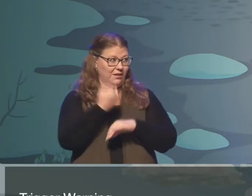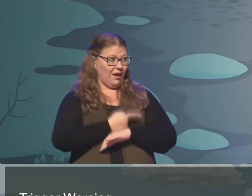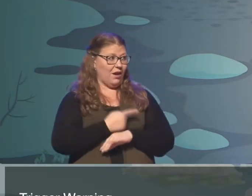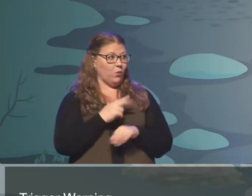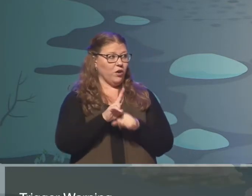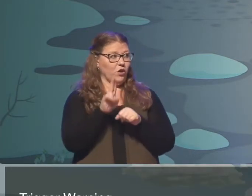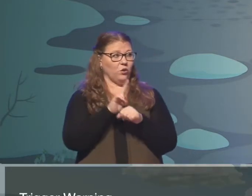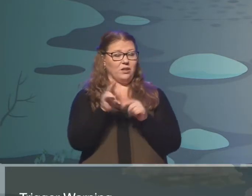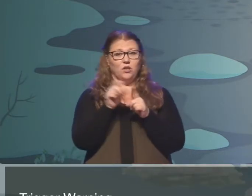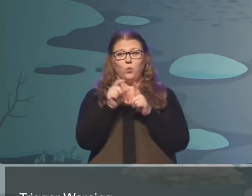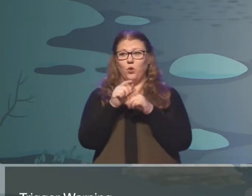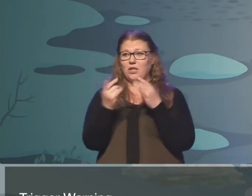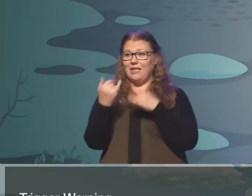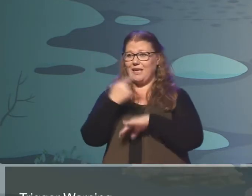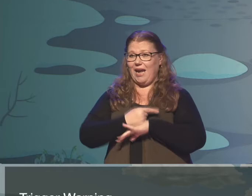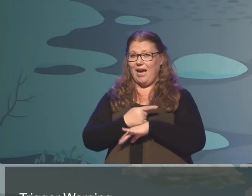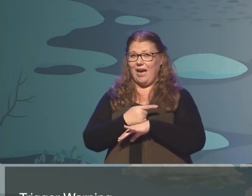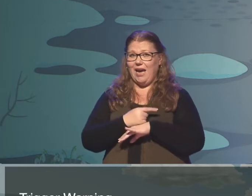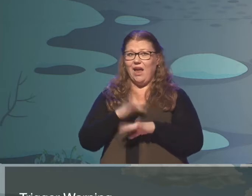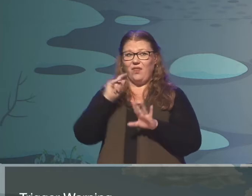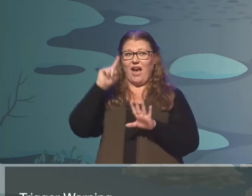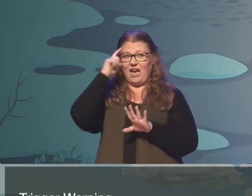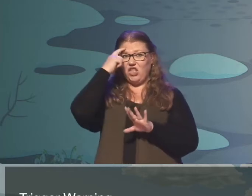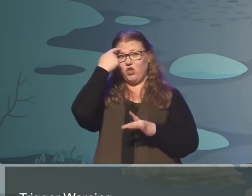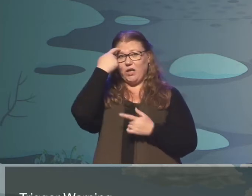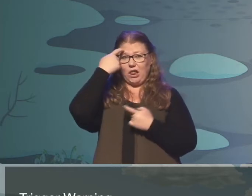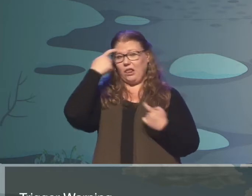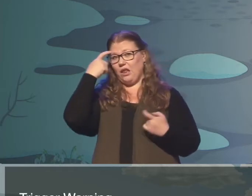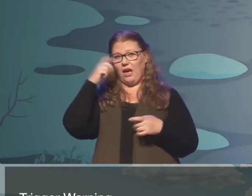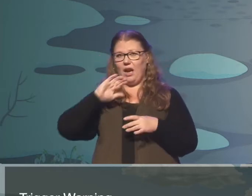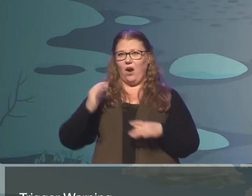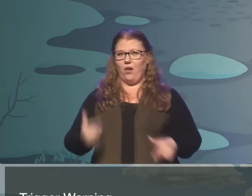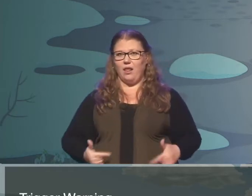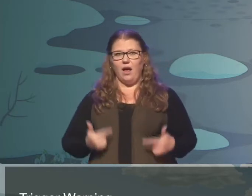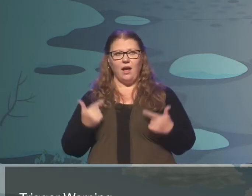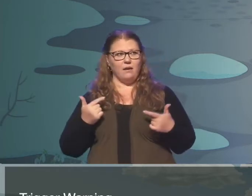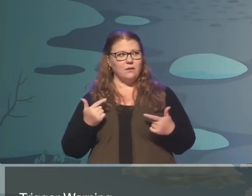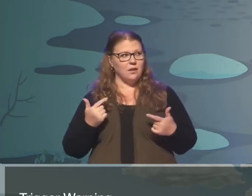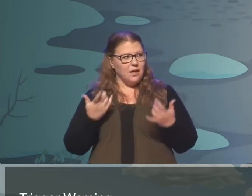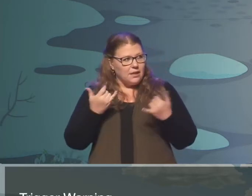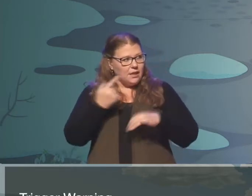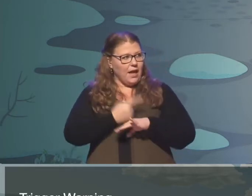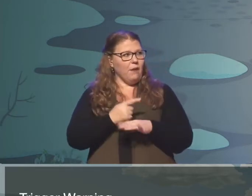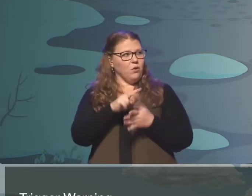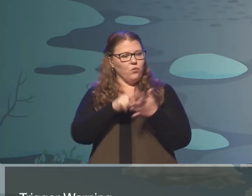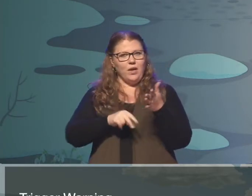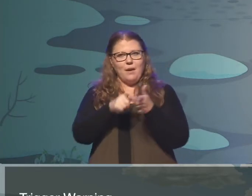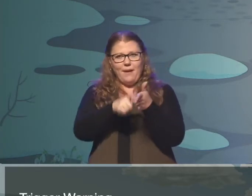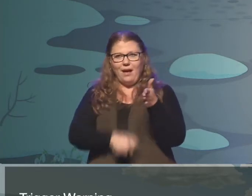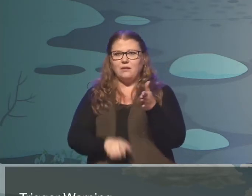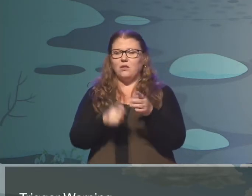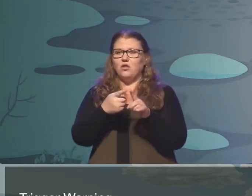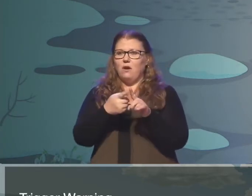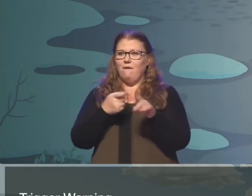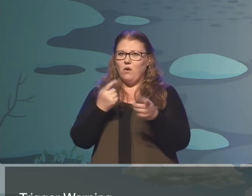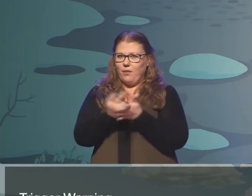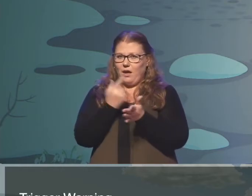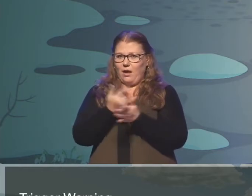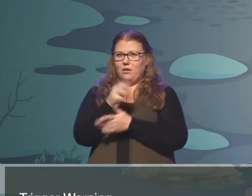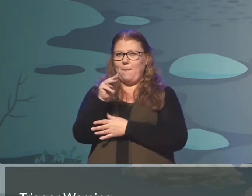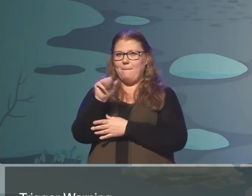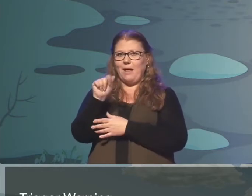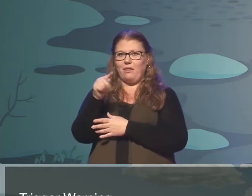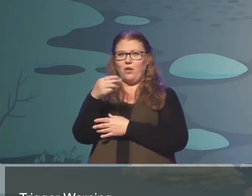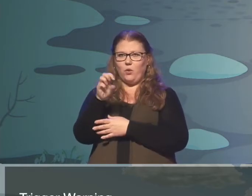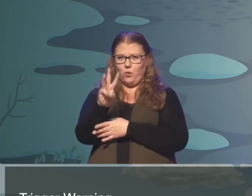using some words today that can trigger trauma in our lives. And so today, I'm going to read a passage from the Gospel of